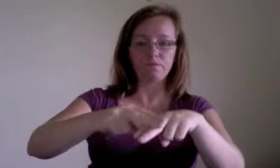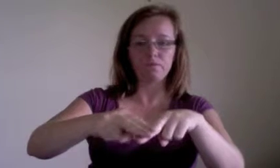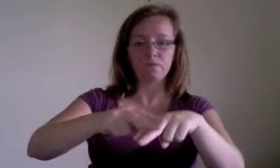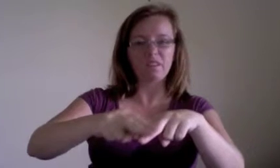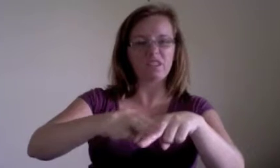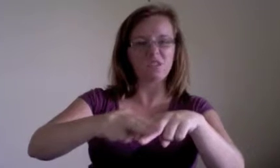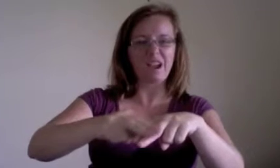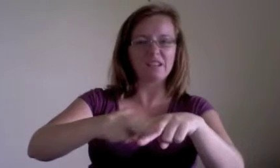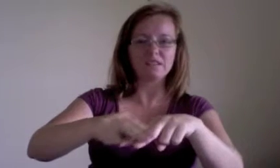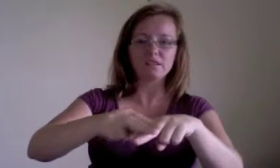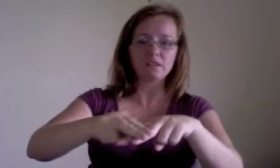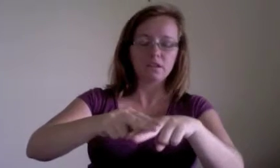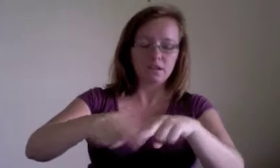It's like a tracks.